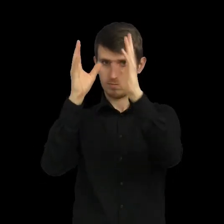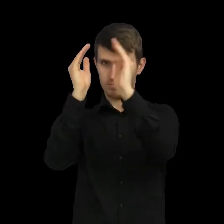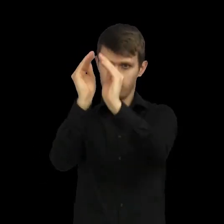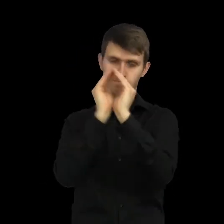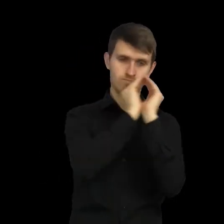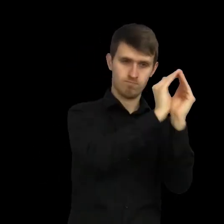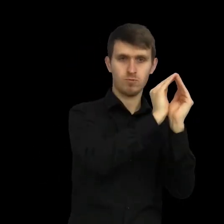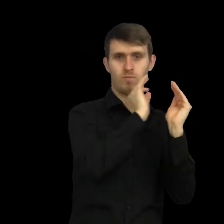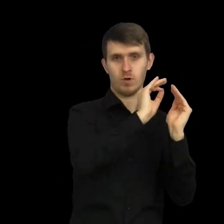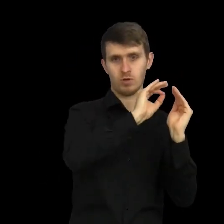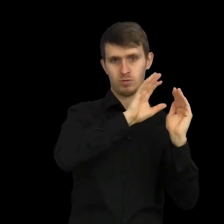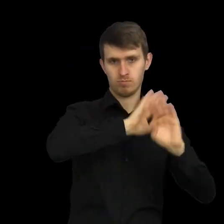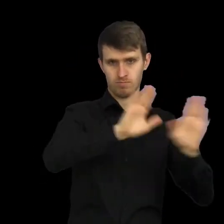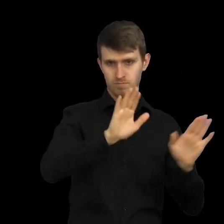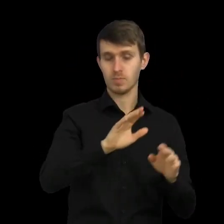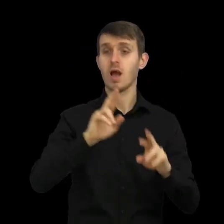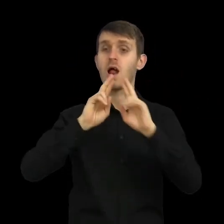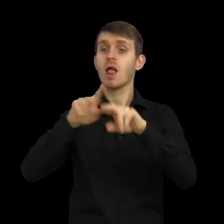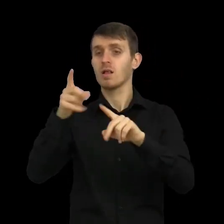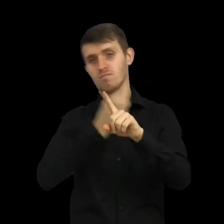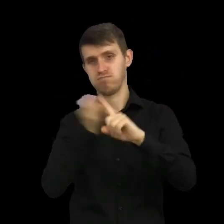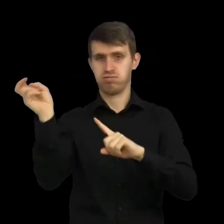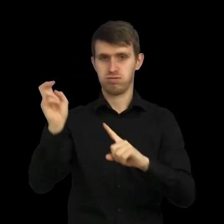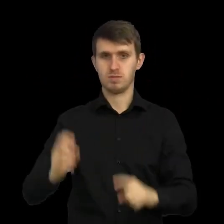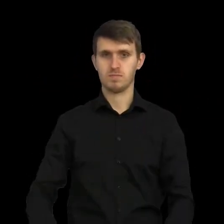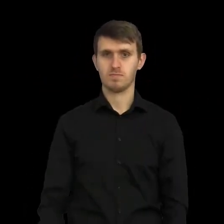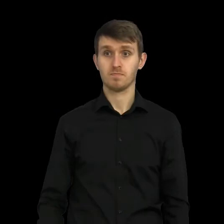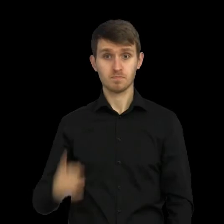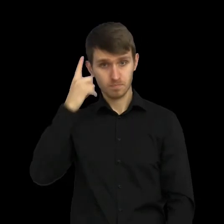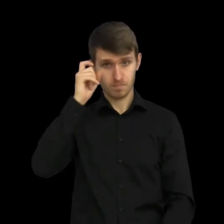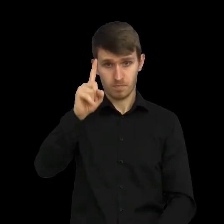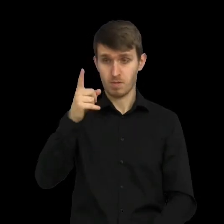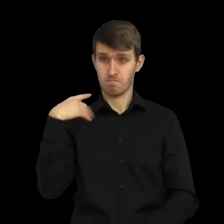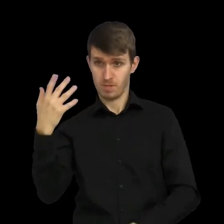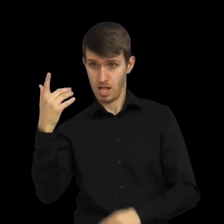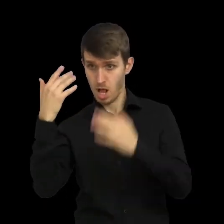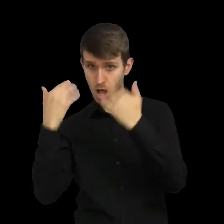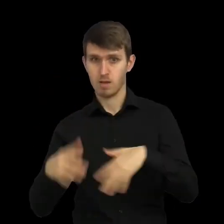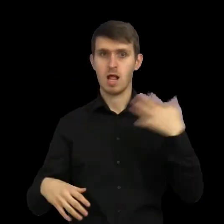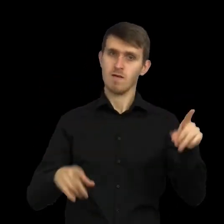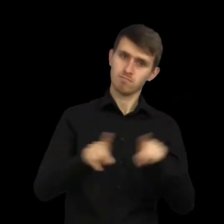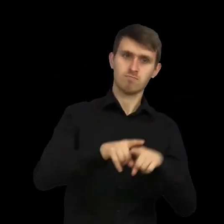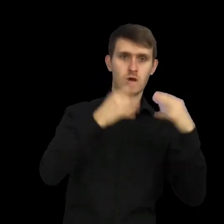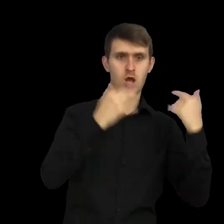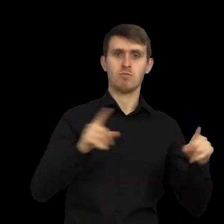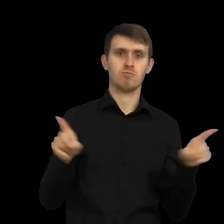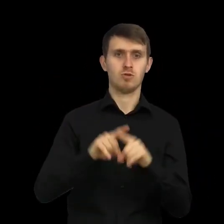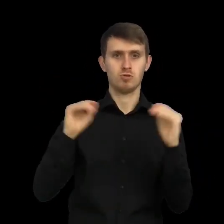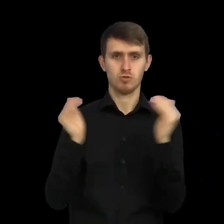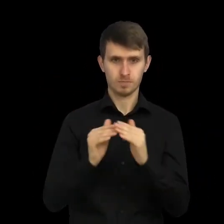way to do that is first to isolate this whole x over 4 term from all of the other terms. So in order to do that, let's get rid of this 2. And the best